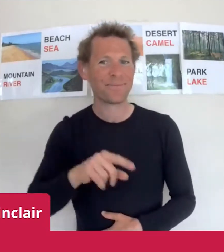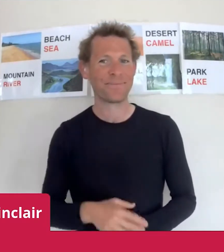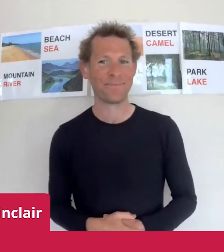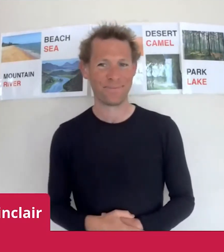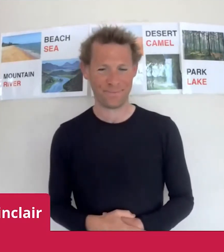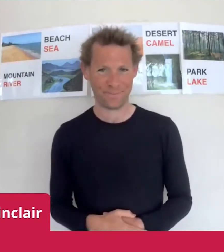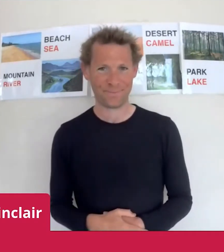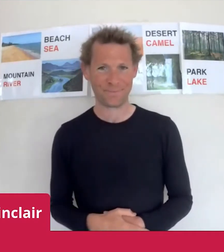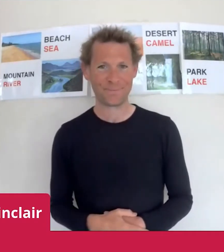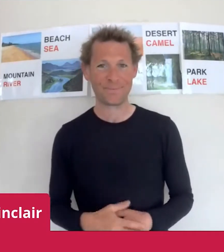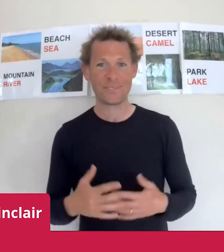lake.